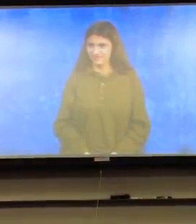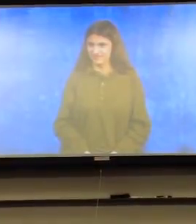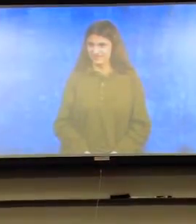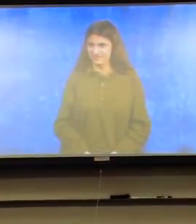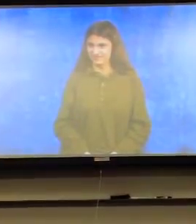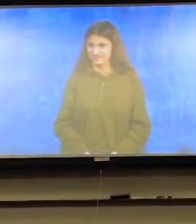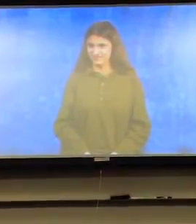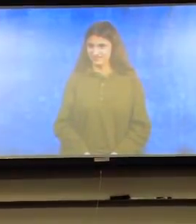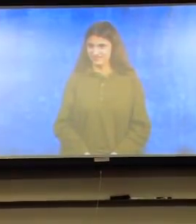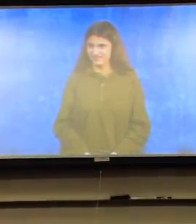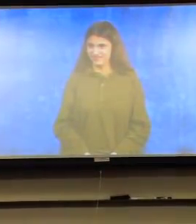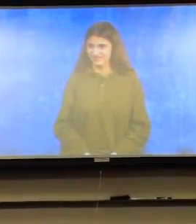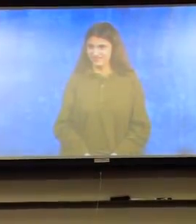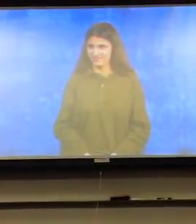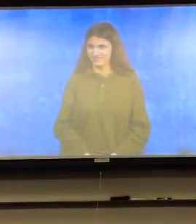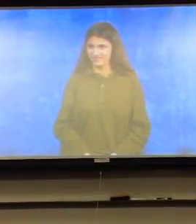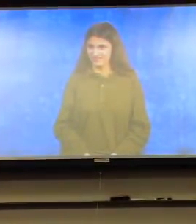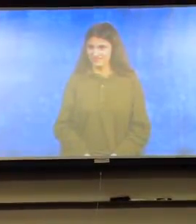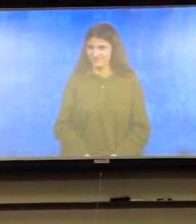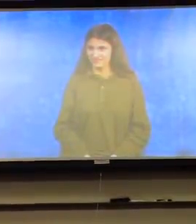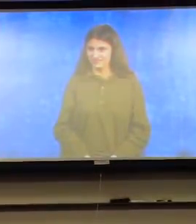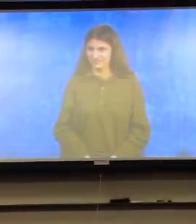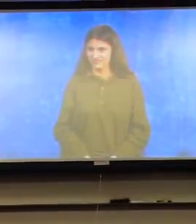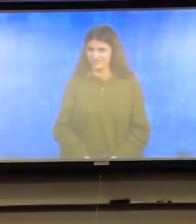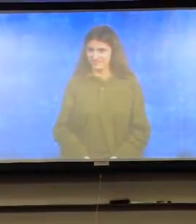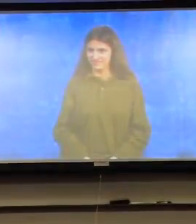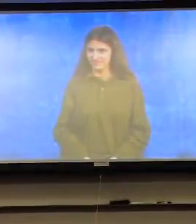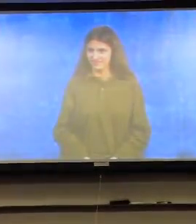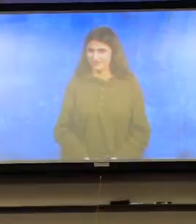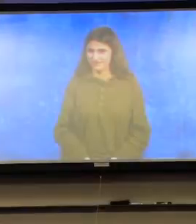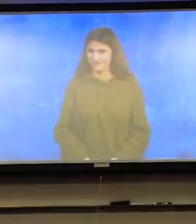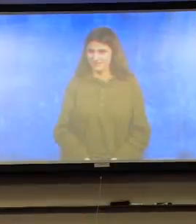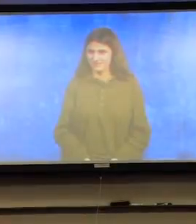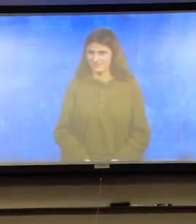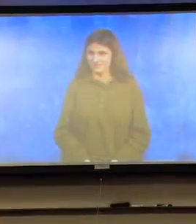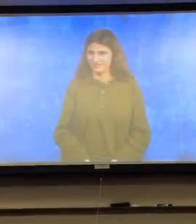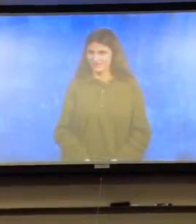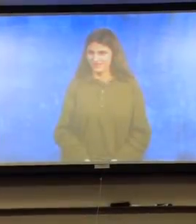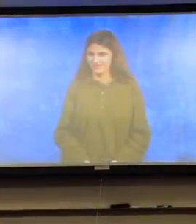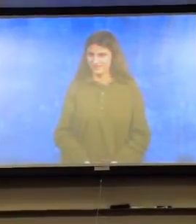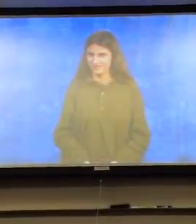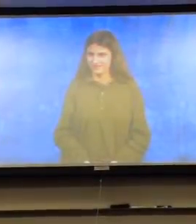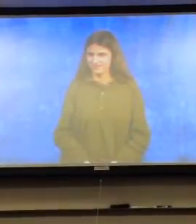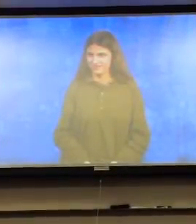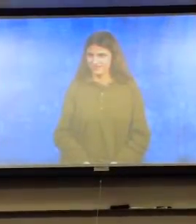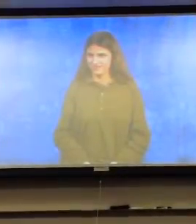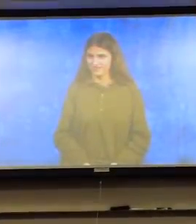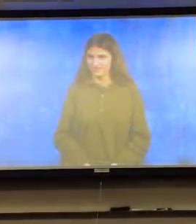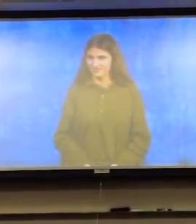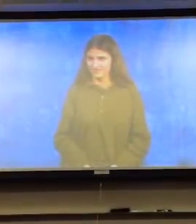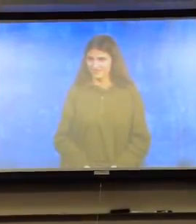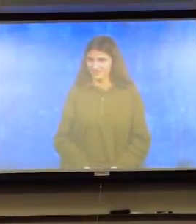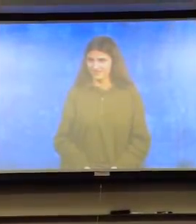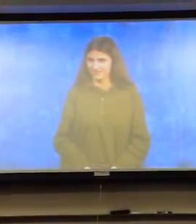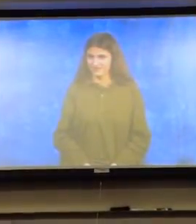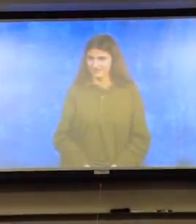Wow, Sabrina, you certainly have an optimistic outlook on life. That will help you get through lots of tough obstacles. What